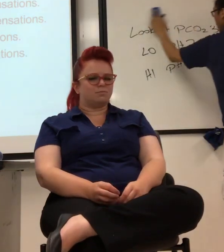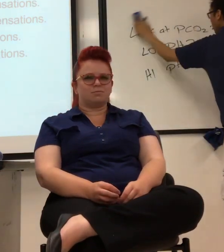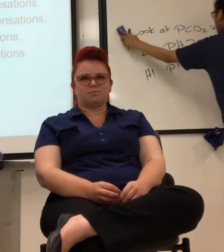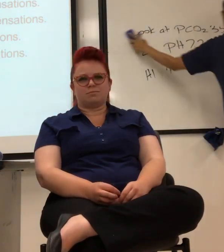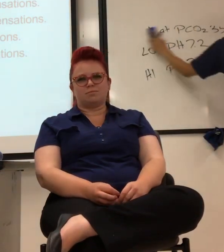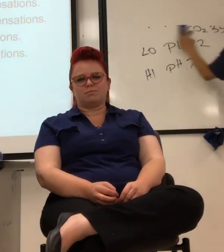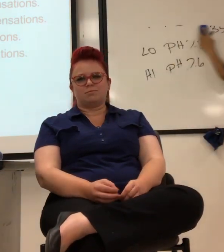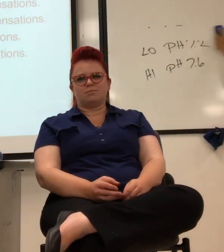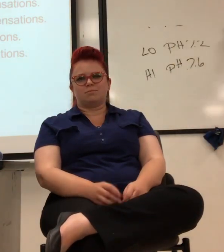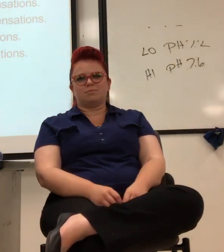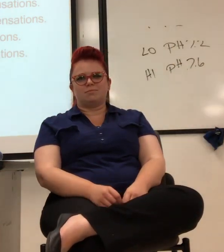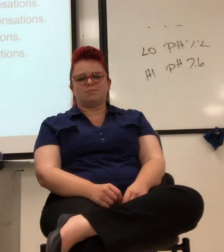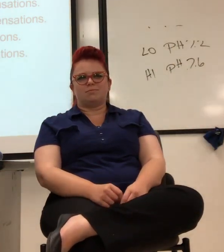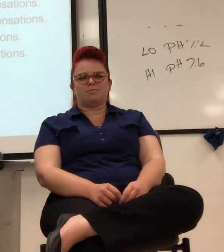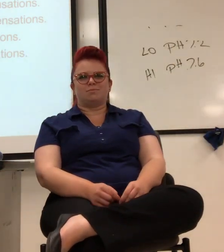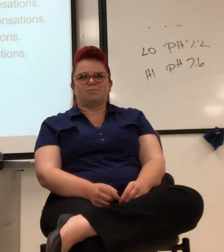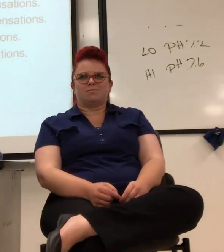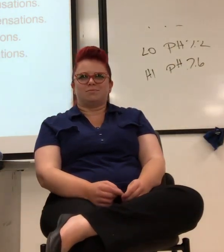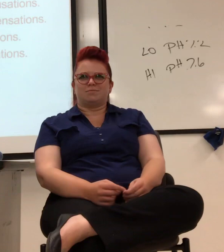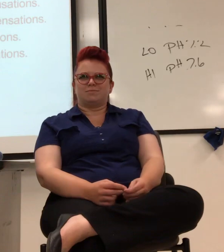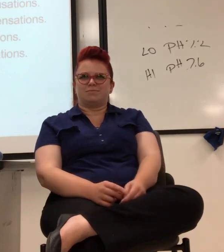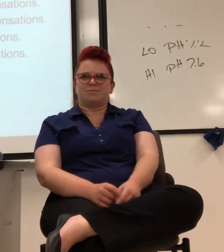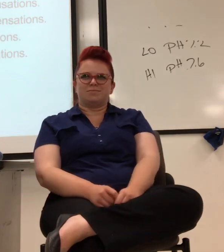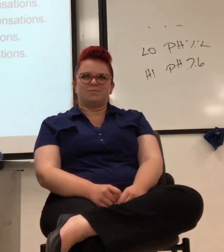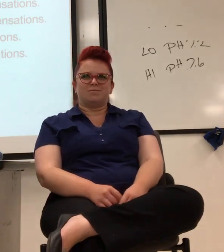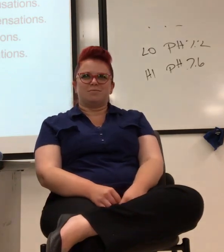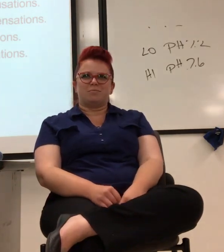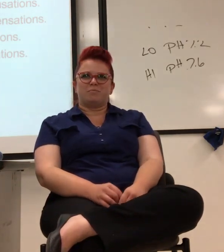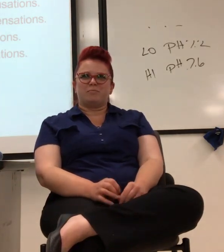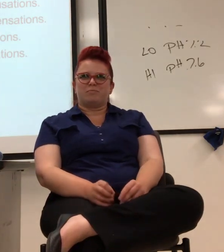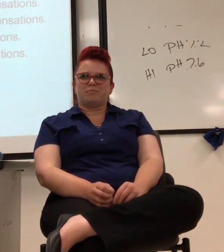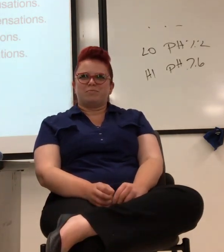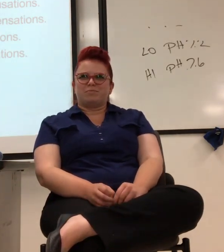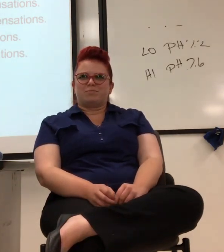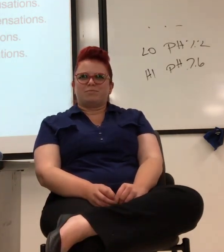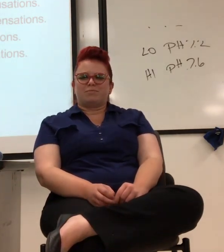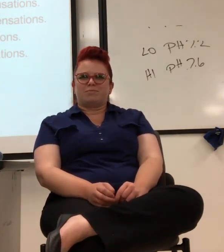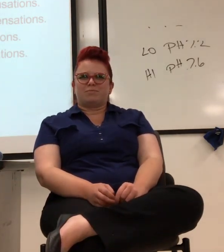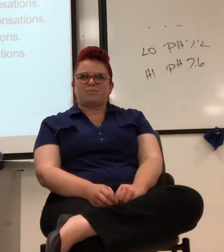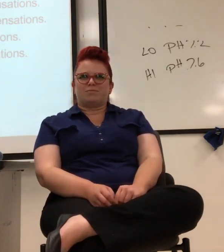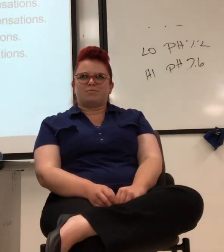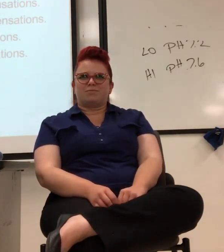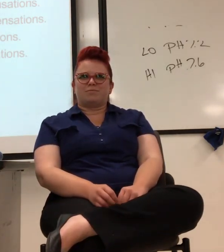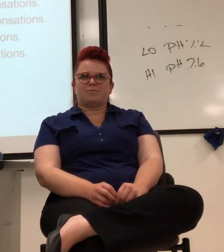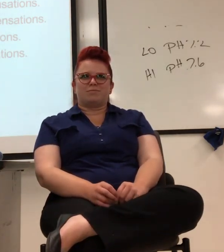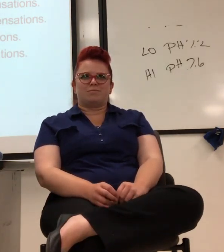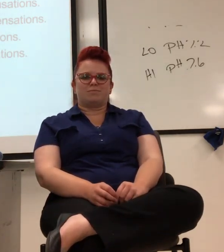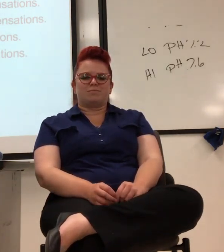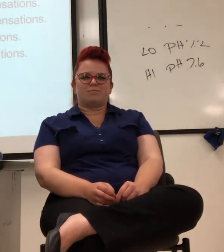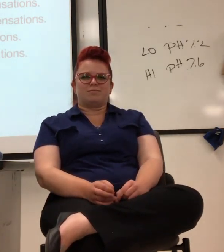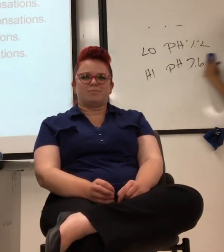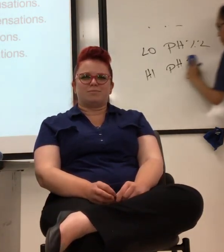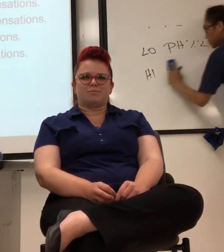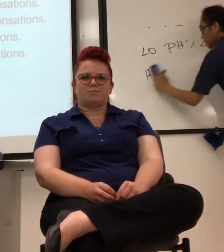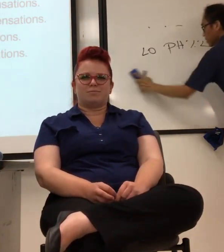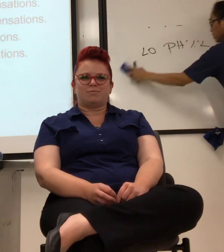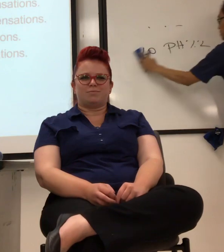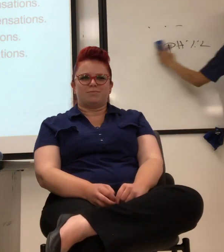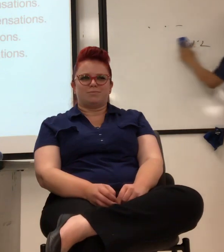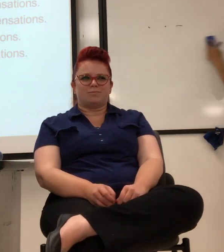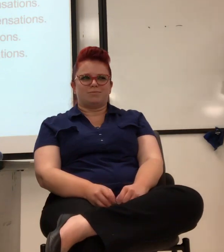Now, before I erase this, are there any questions on the high-low, low-high thing? Well, the best way to get this down is to